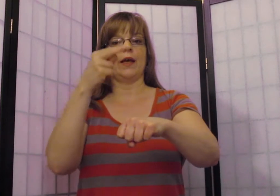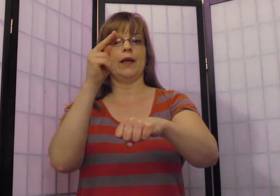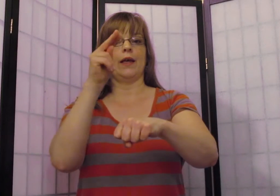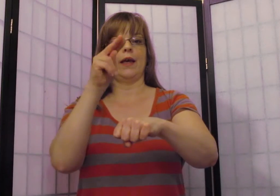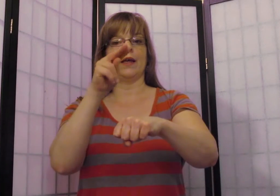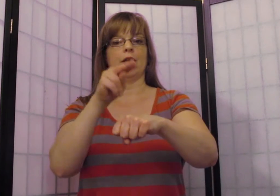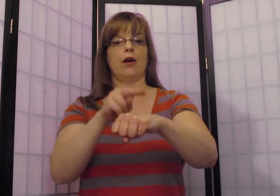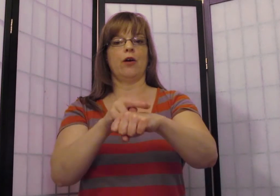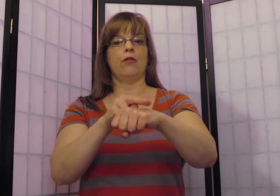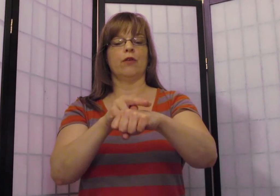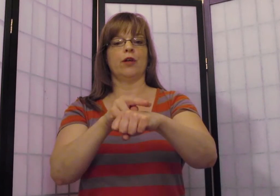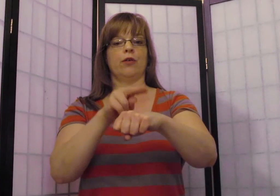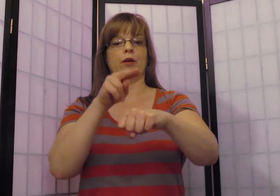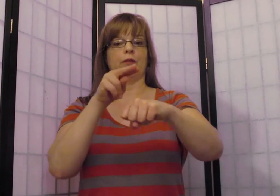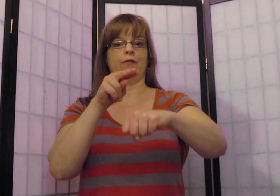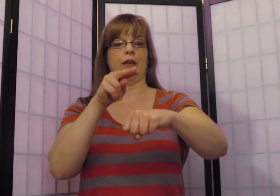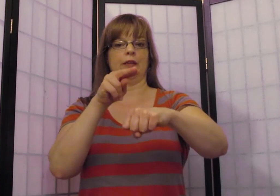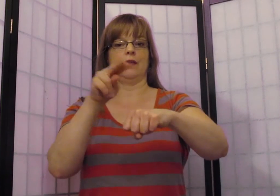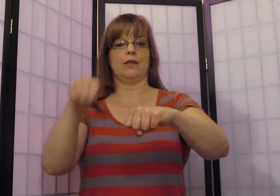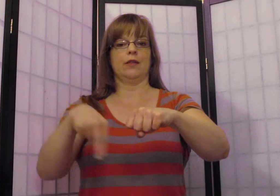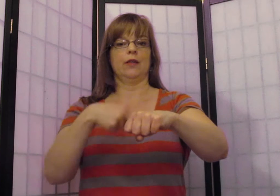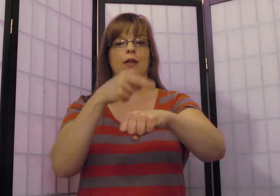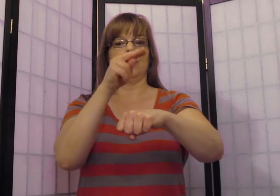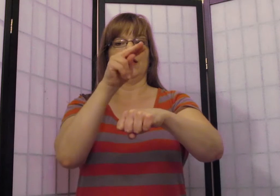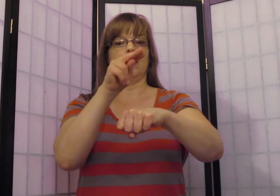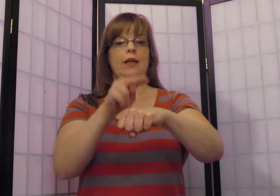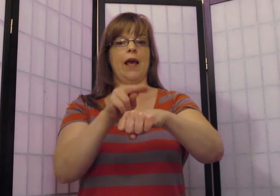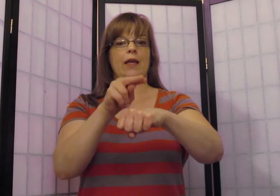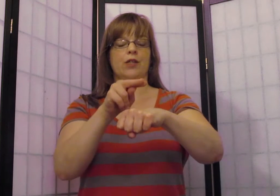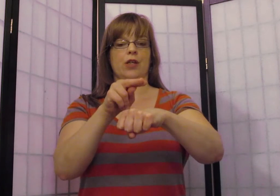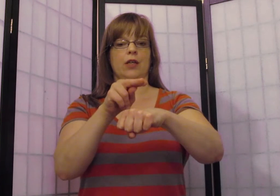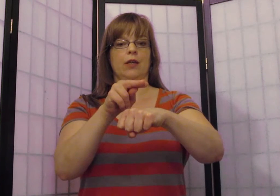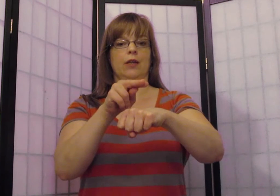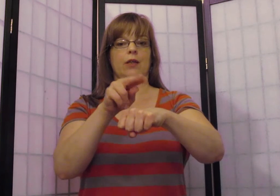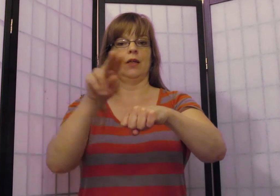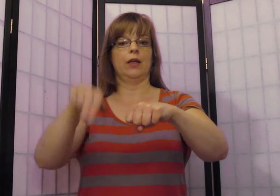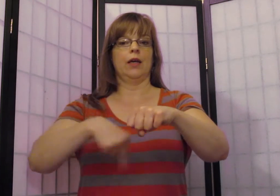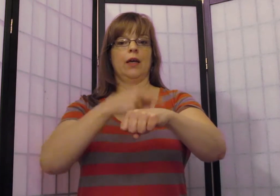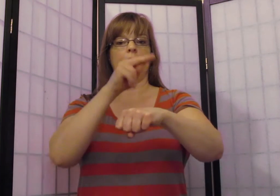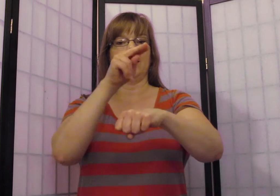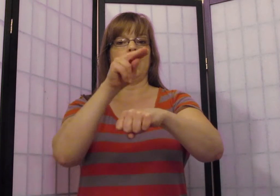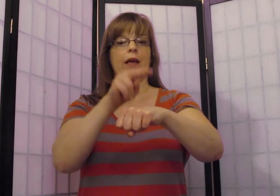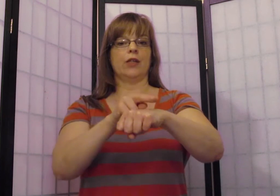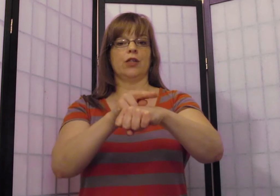N hand over your fist. Nation, nation,